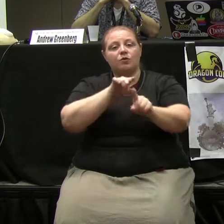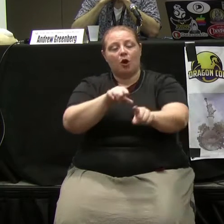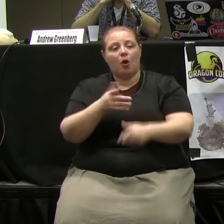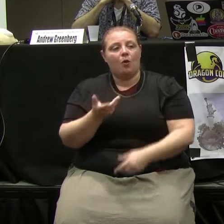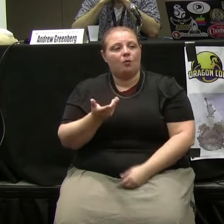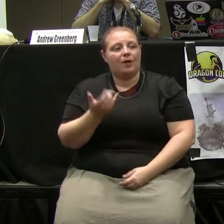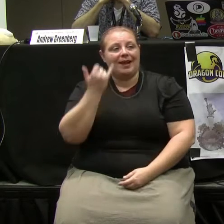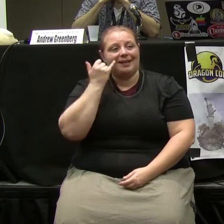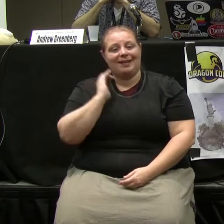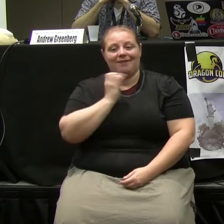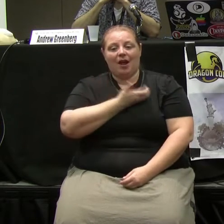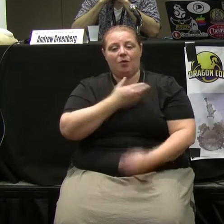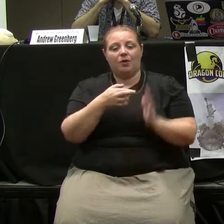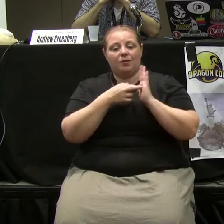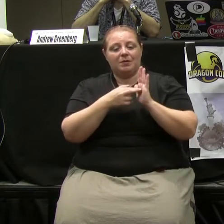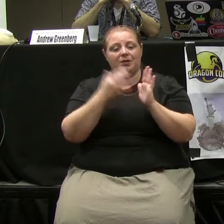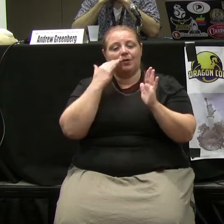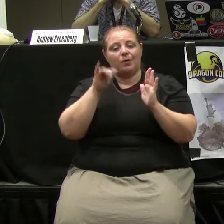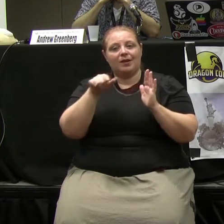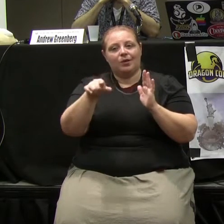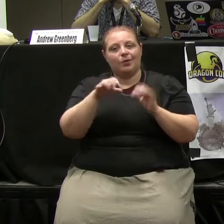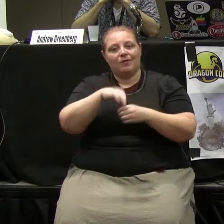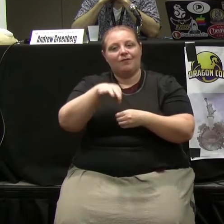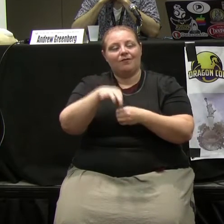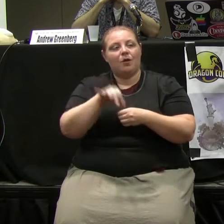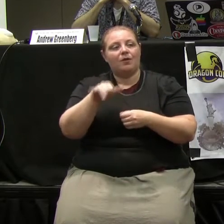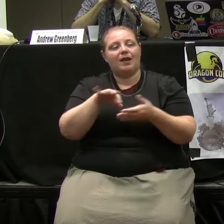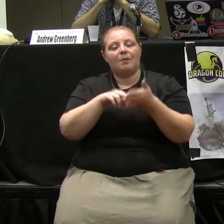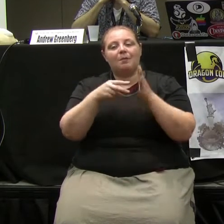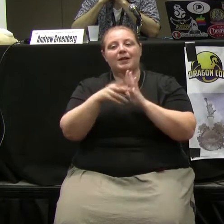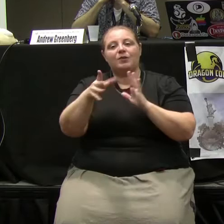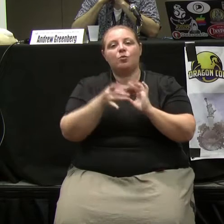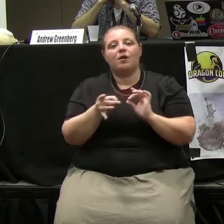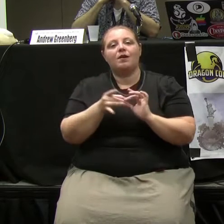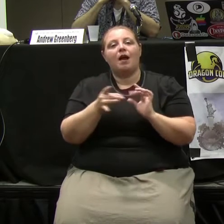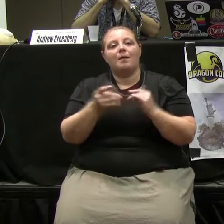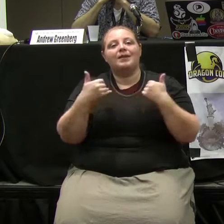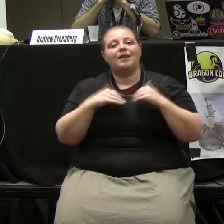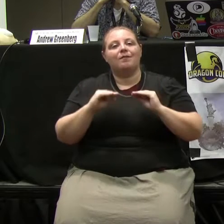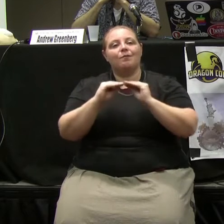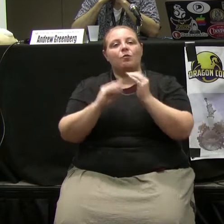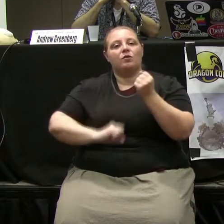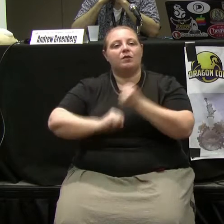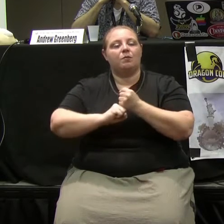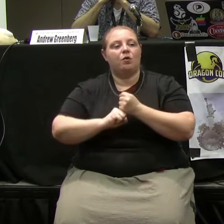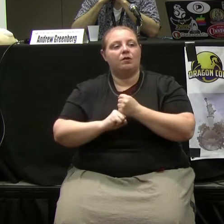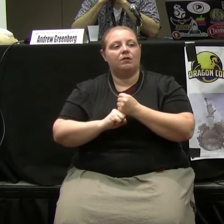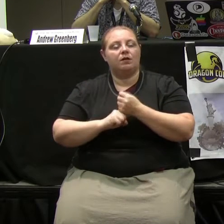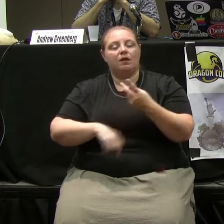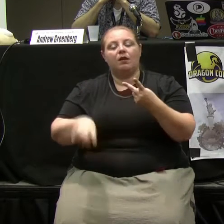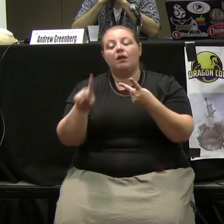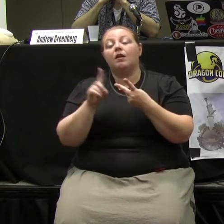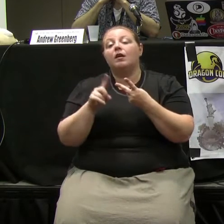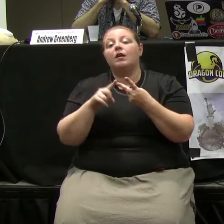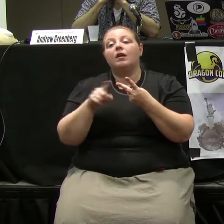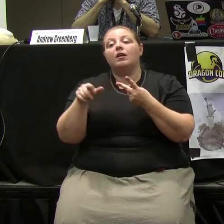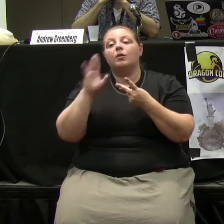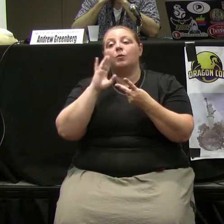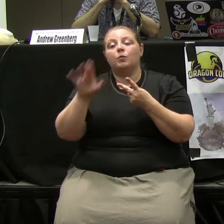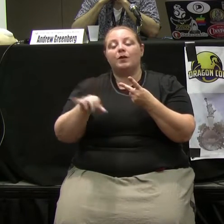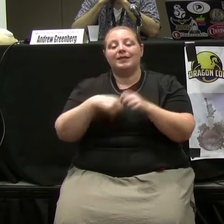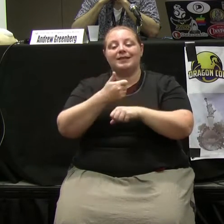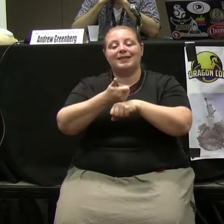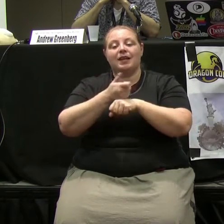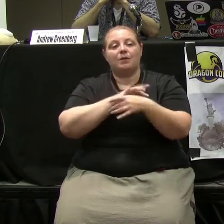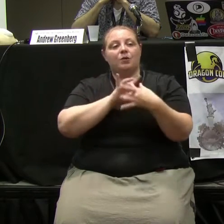And if our elected representatives know that you're a voter, then your comments carry a little more weight. My second comment to this is if you're going to build those